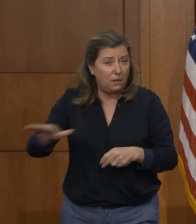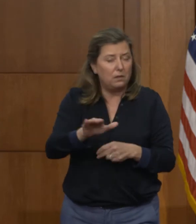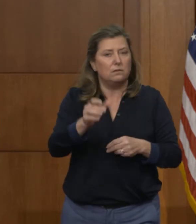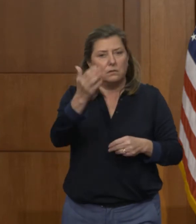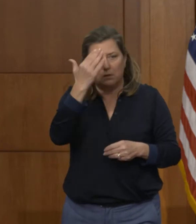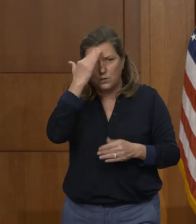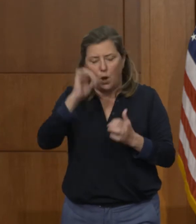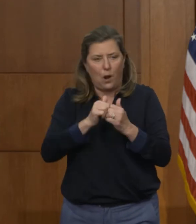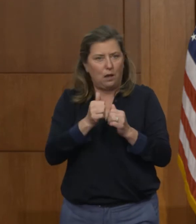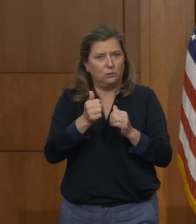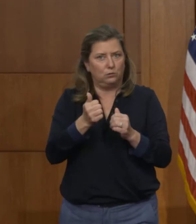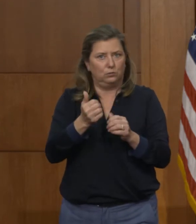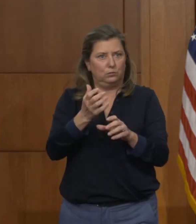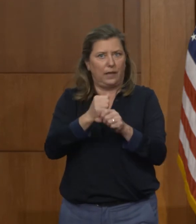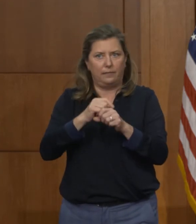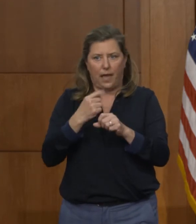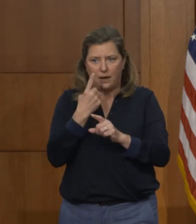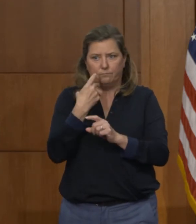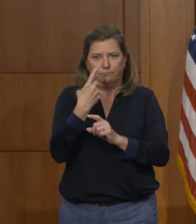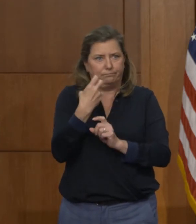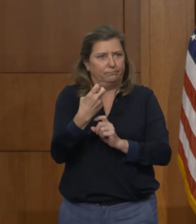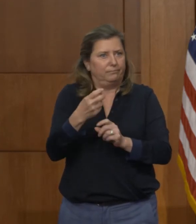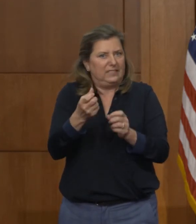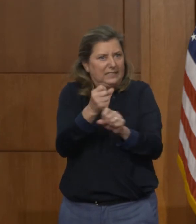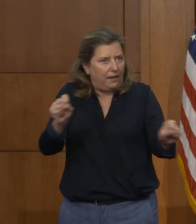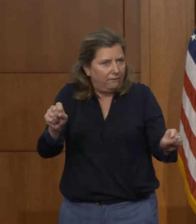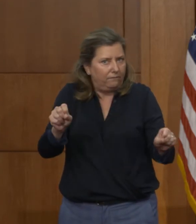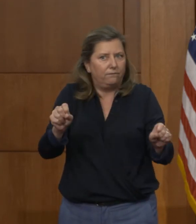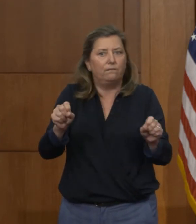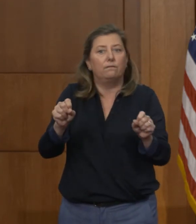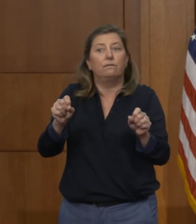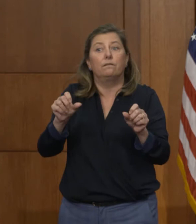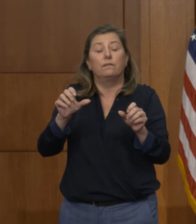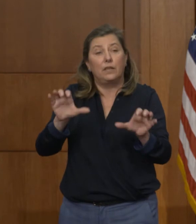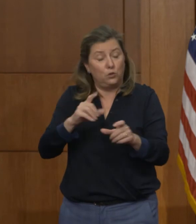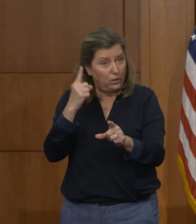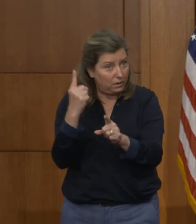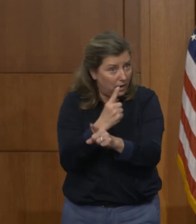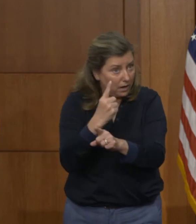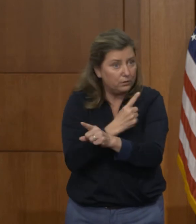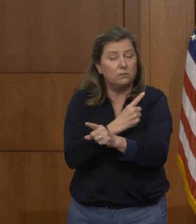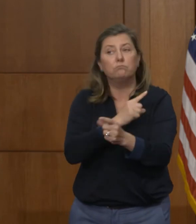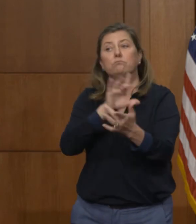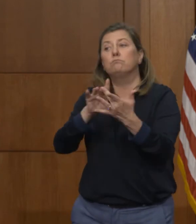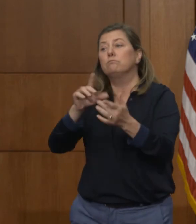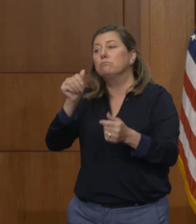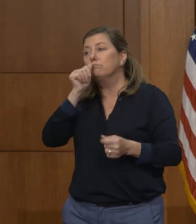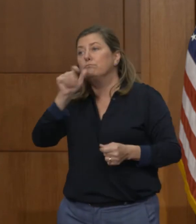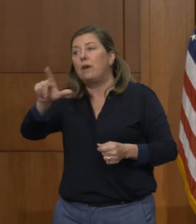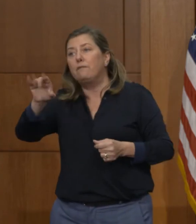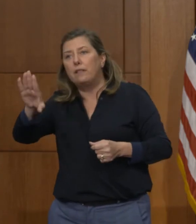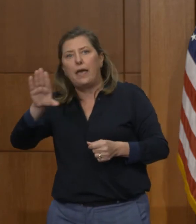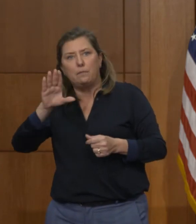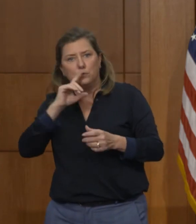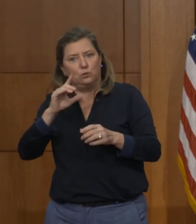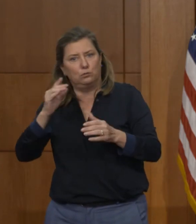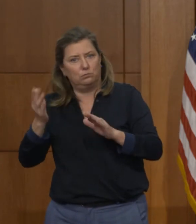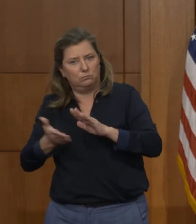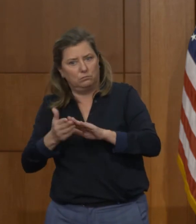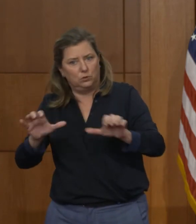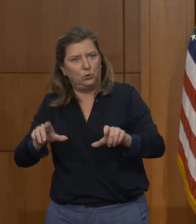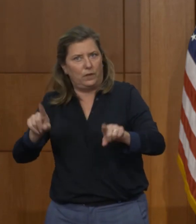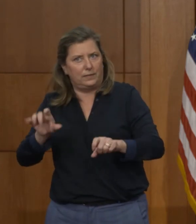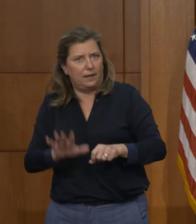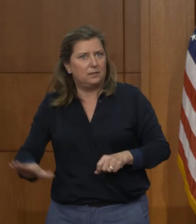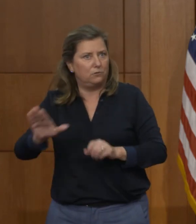understand how to do this safely, how to do it accurately, and to be able to use the private labs that are out there to get these tests done out in the